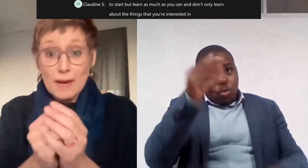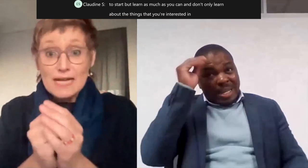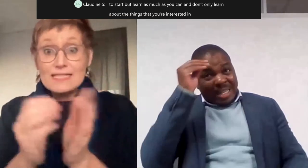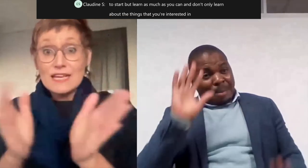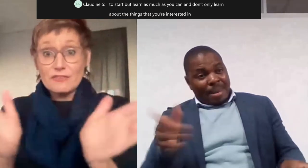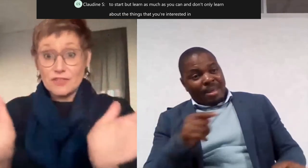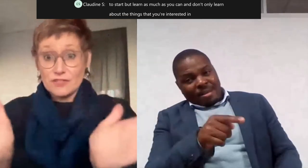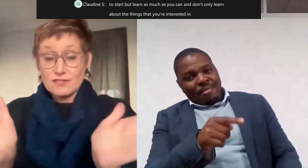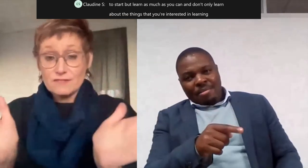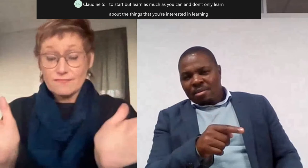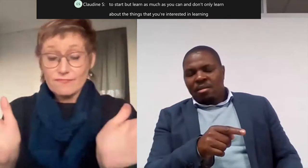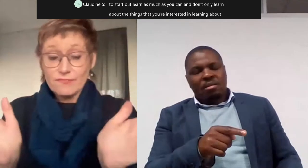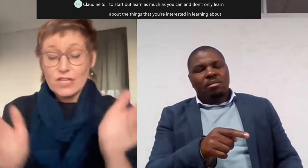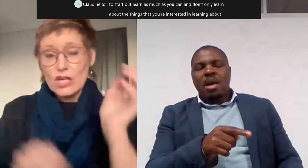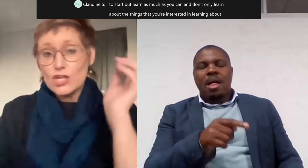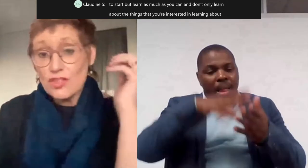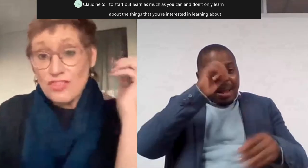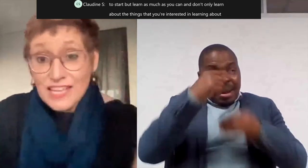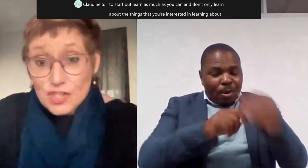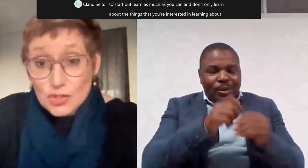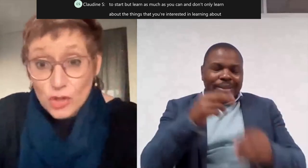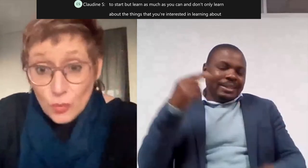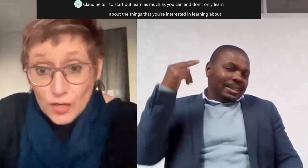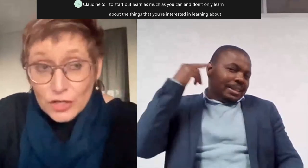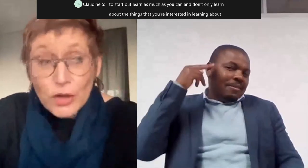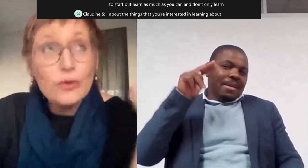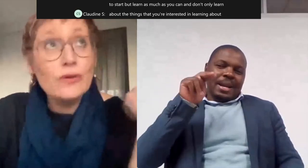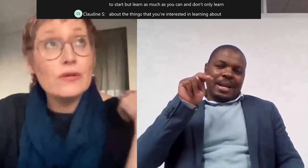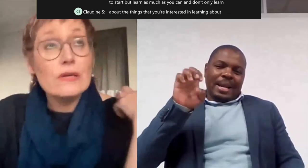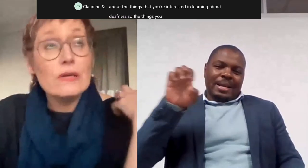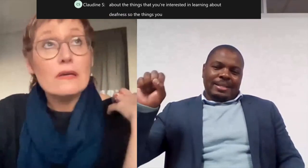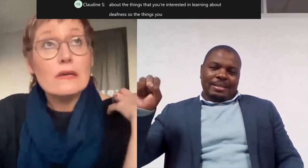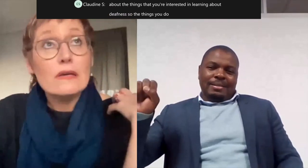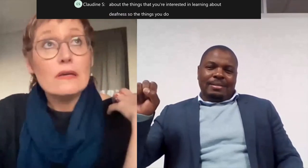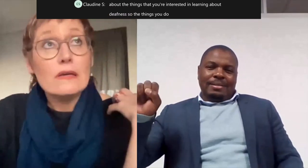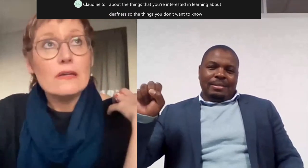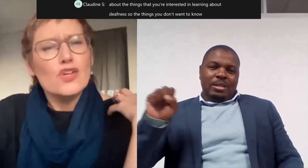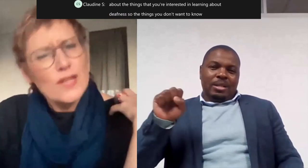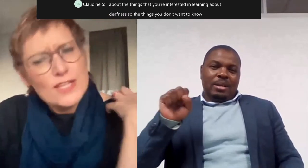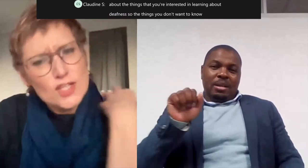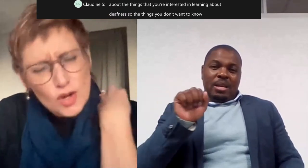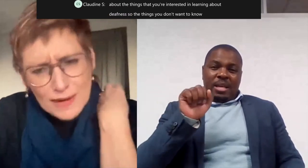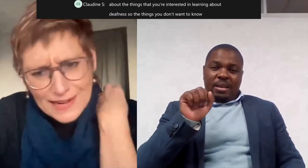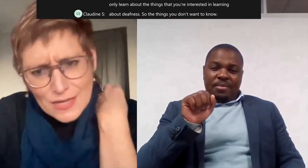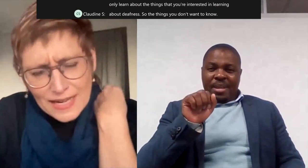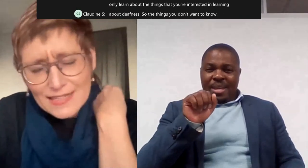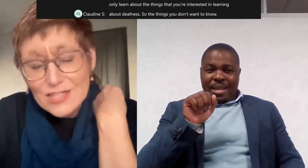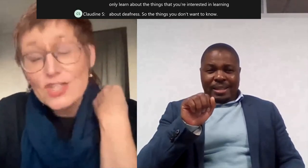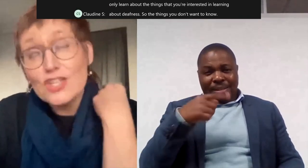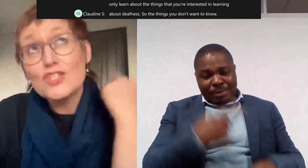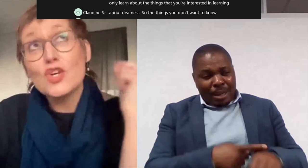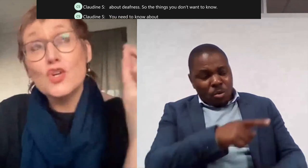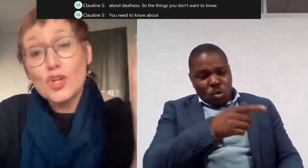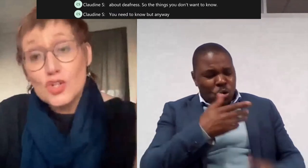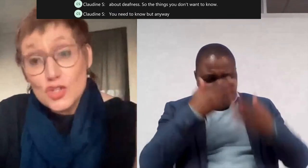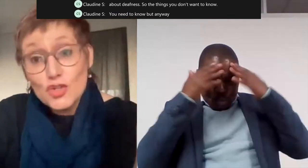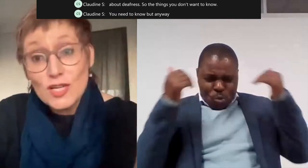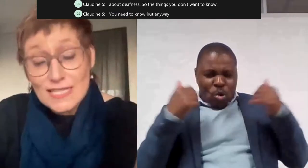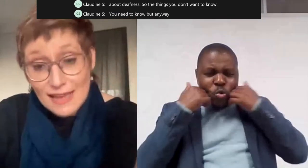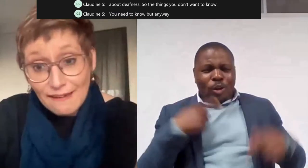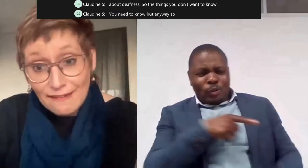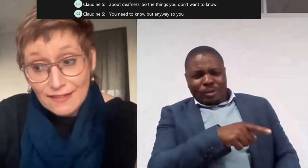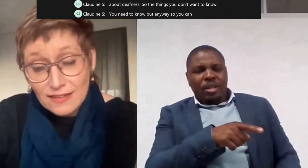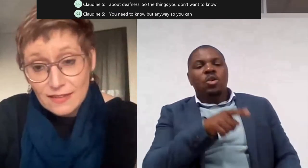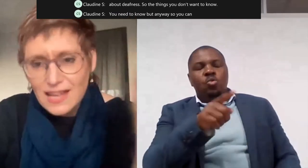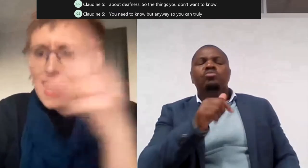Learn about deafness. So the things you don't want to know, you need to know about anyway. So you can